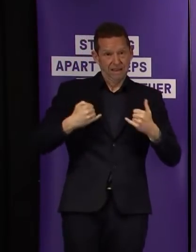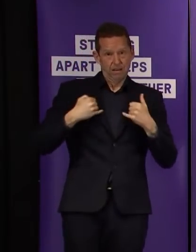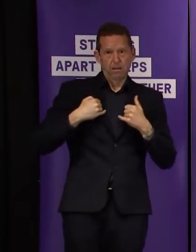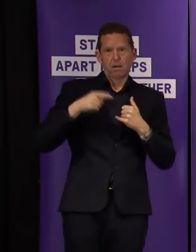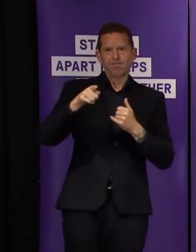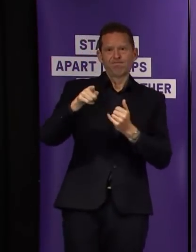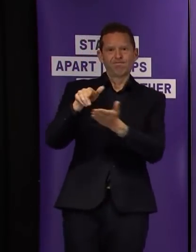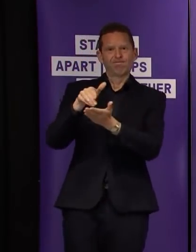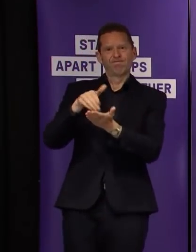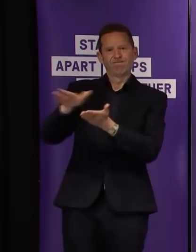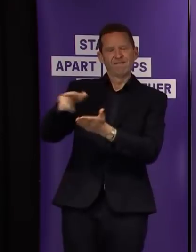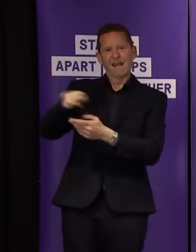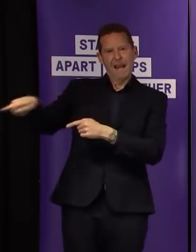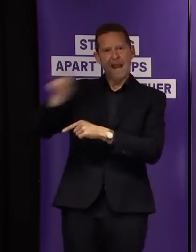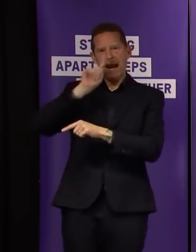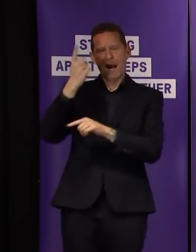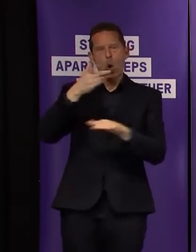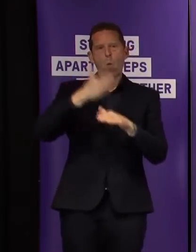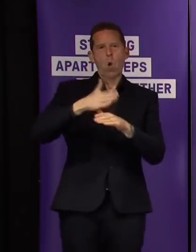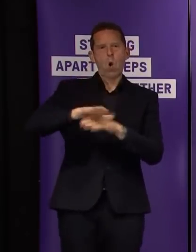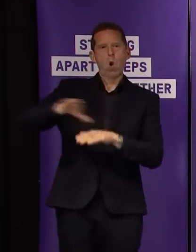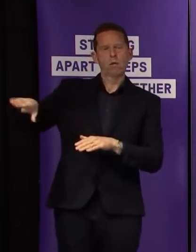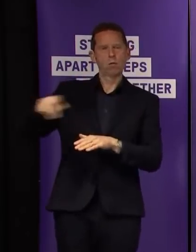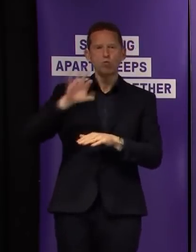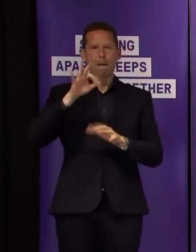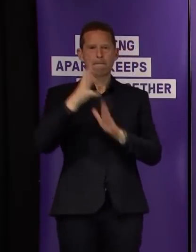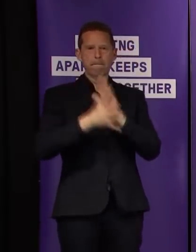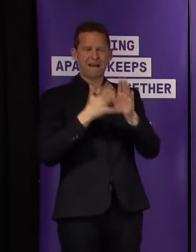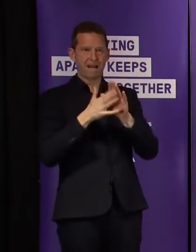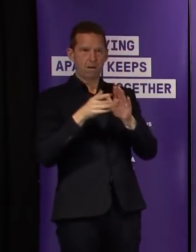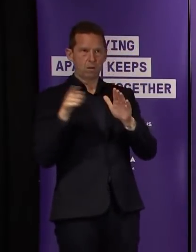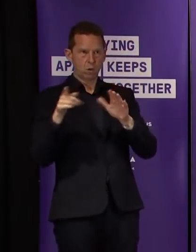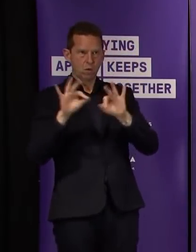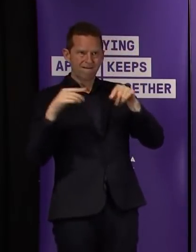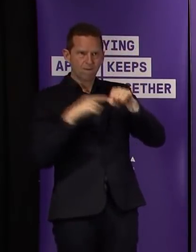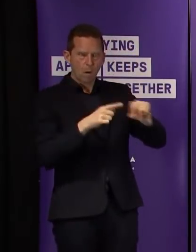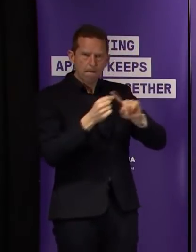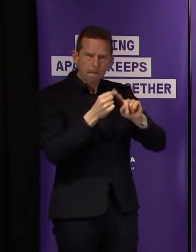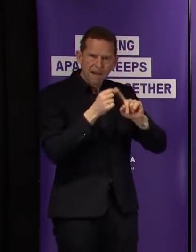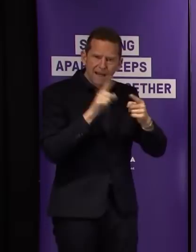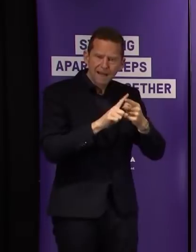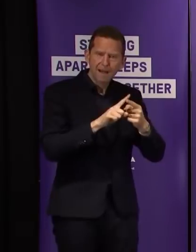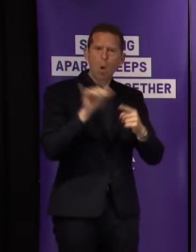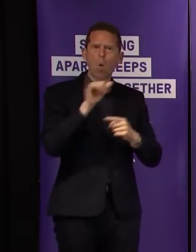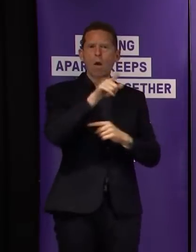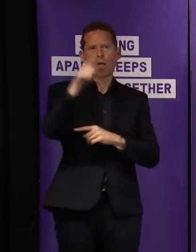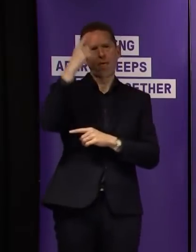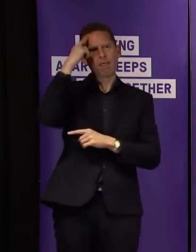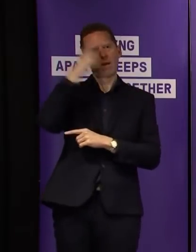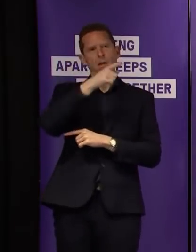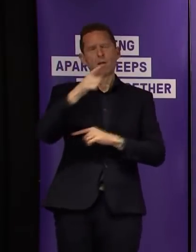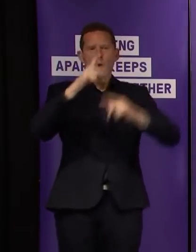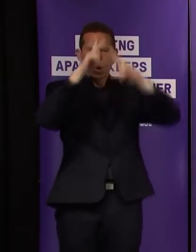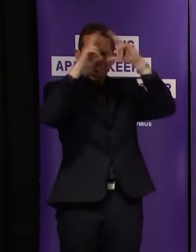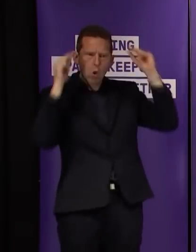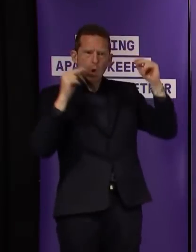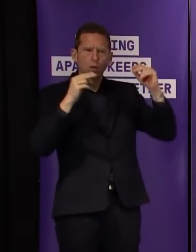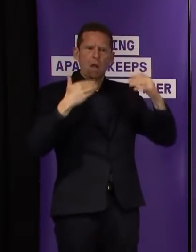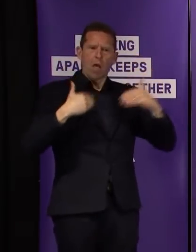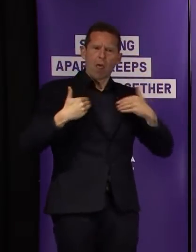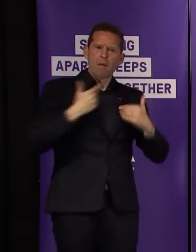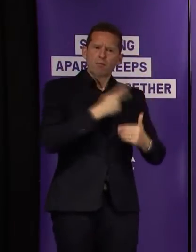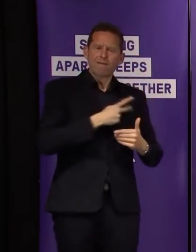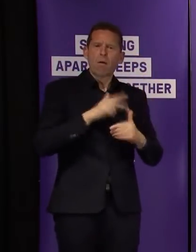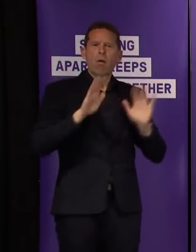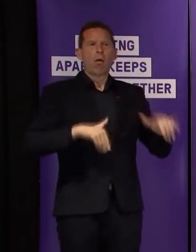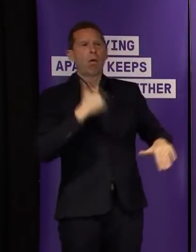a reflection on PPE compliance or how seriously our health professionals, our health heroes, take this virus. It